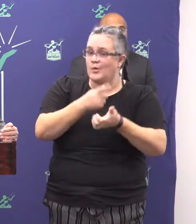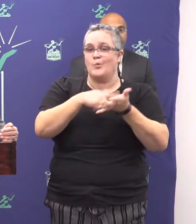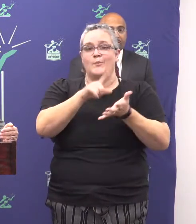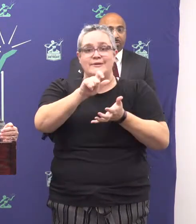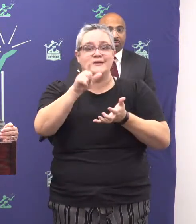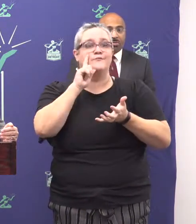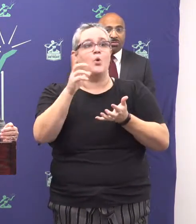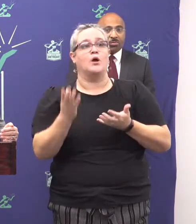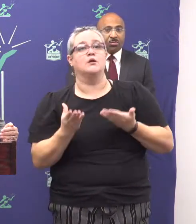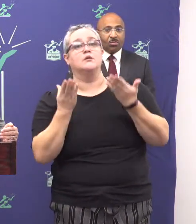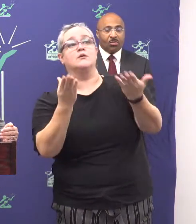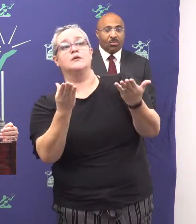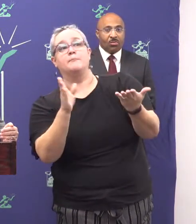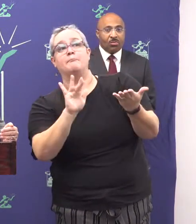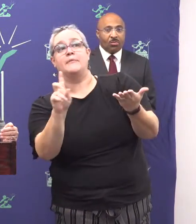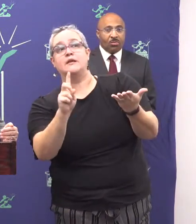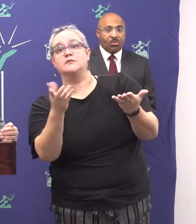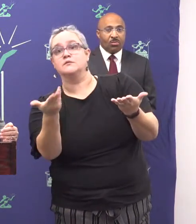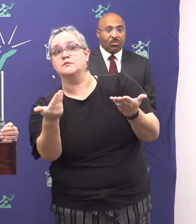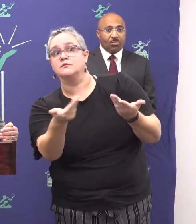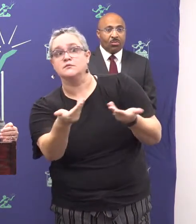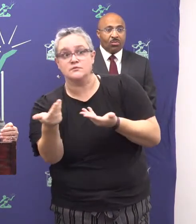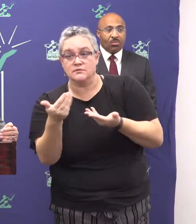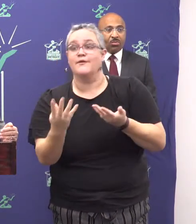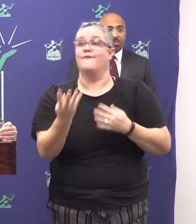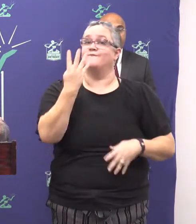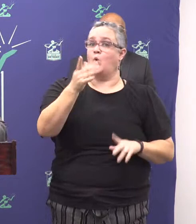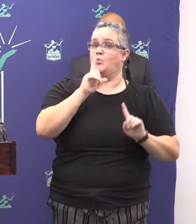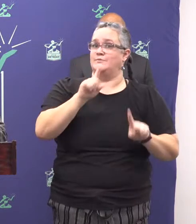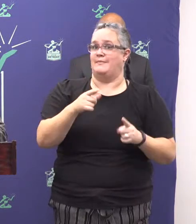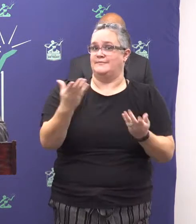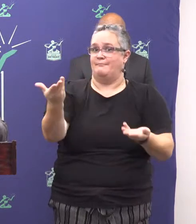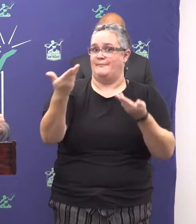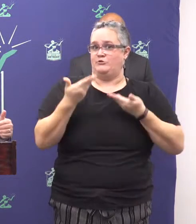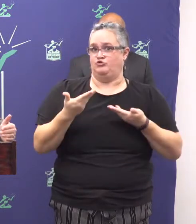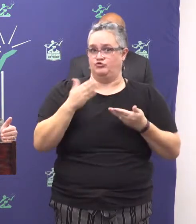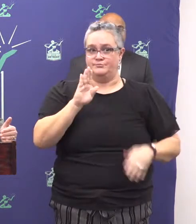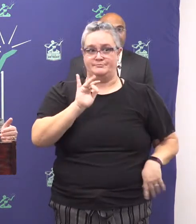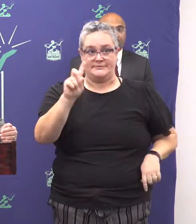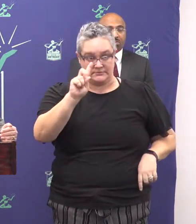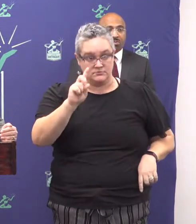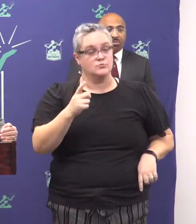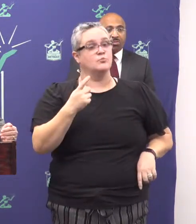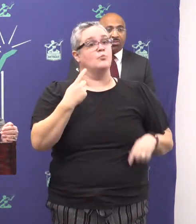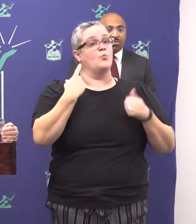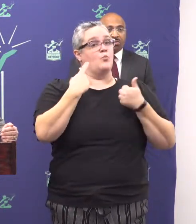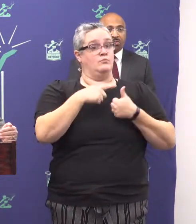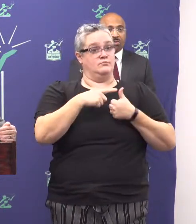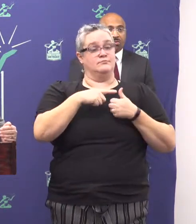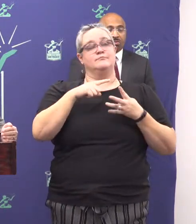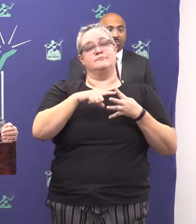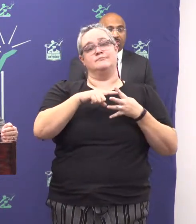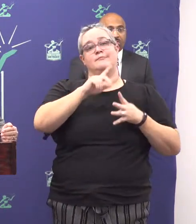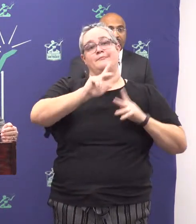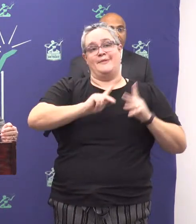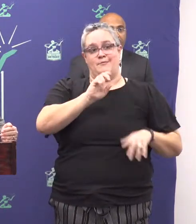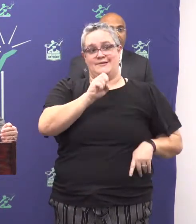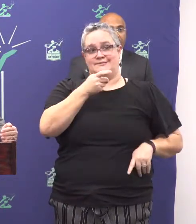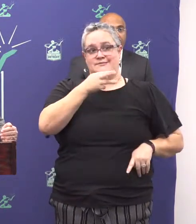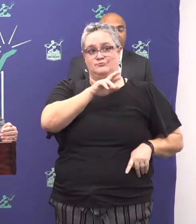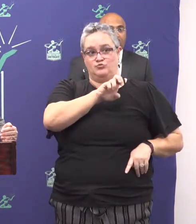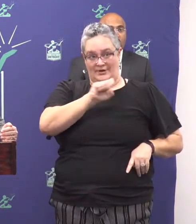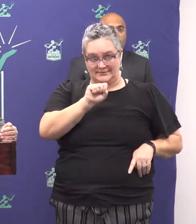went out for bid. We got four responsive bidders, one People's Express, which City Council